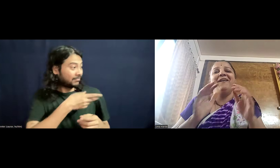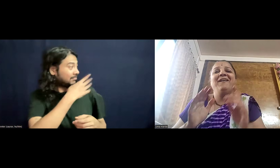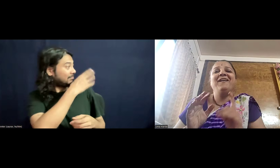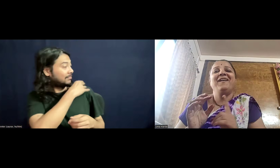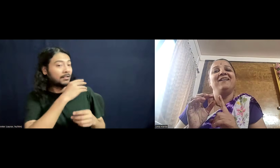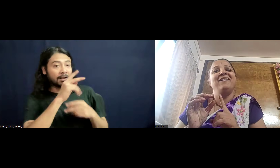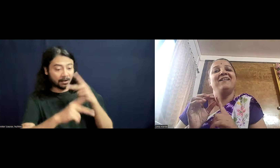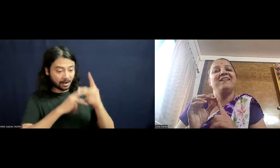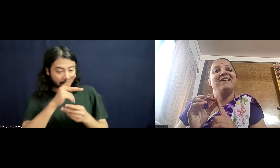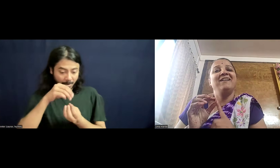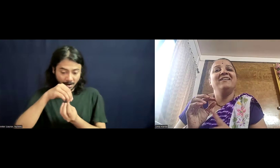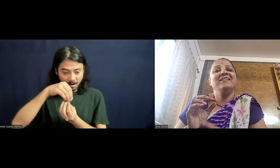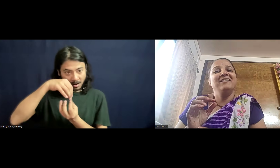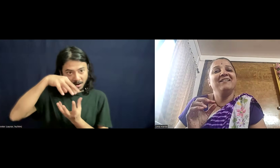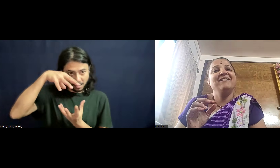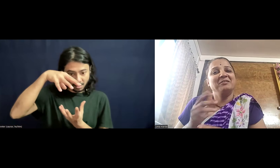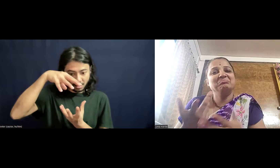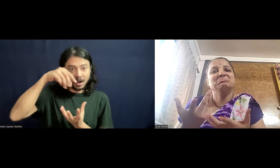other category.